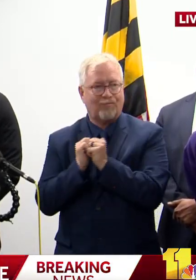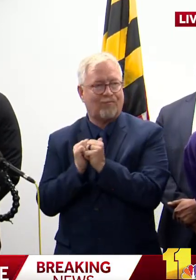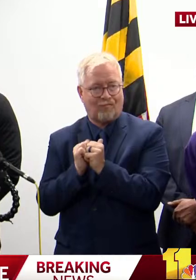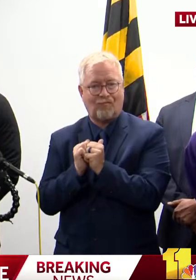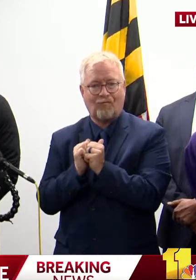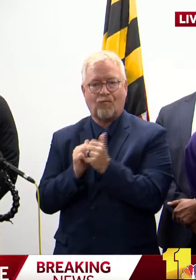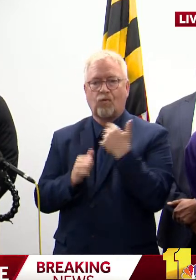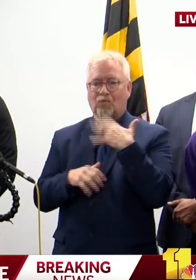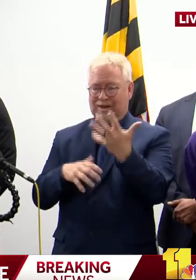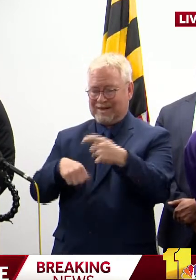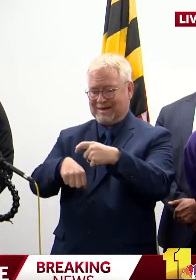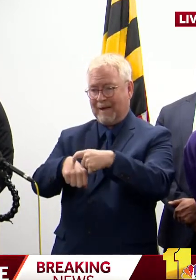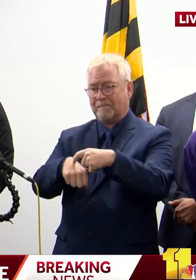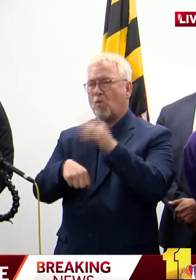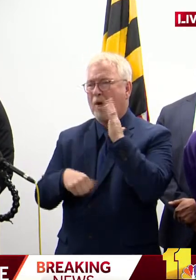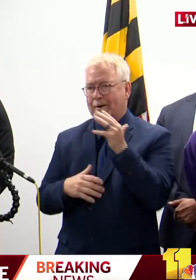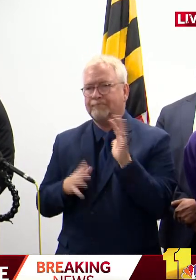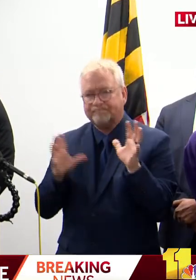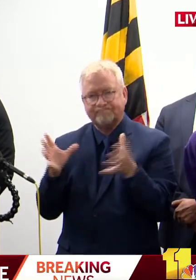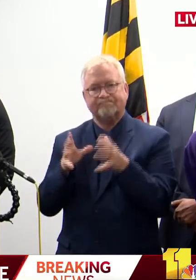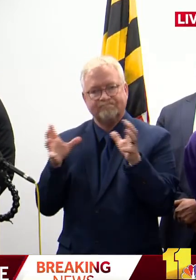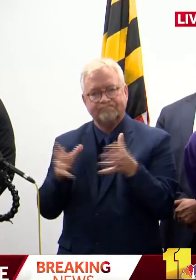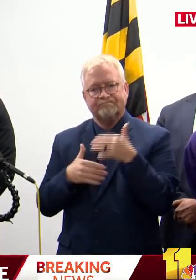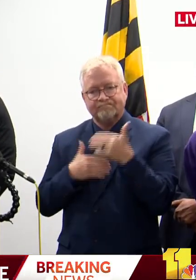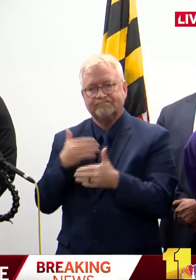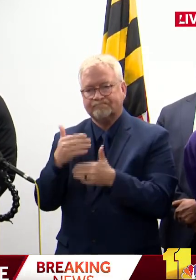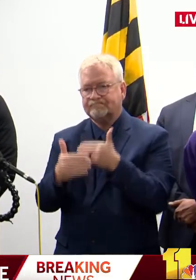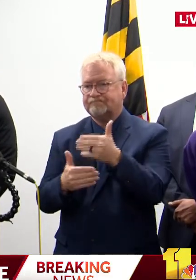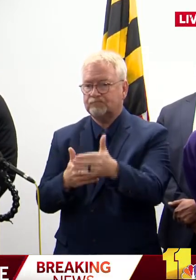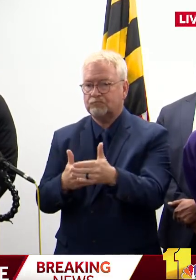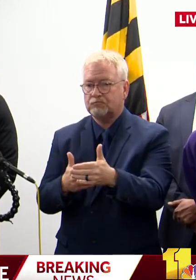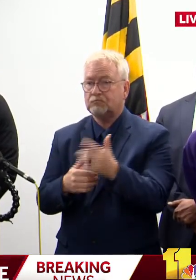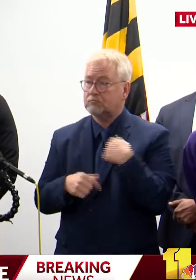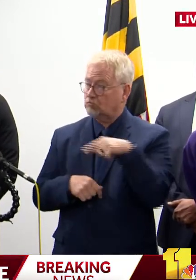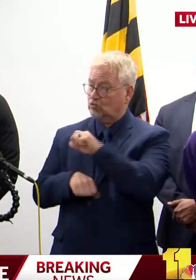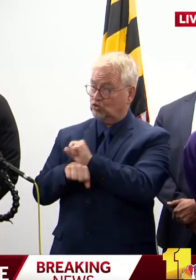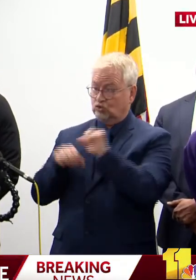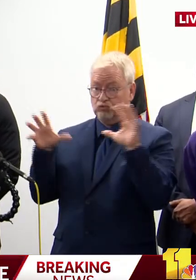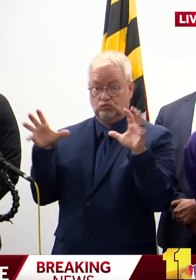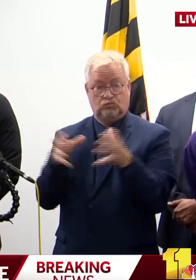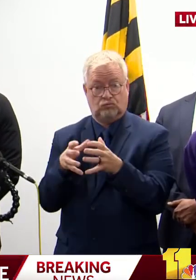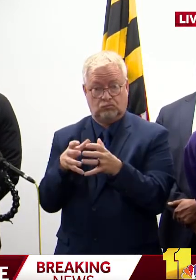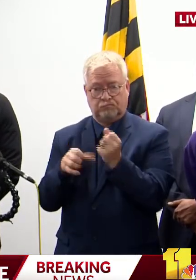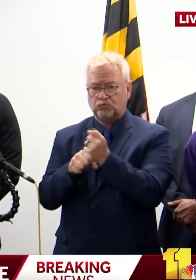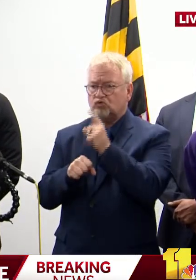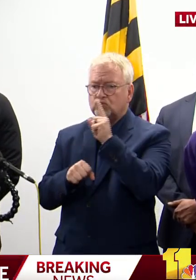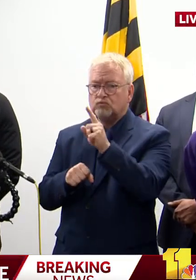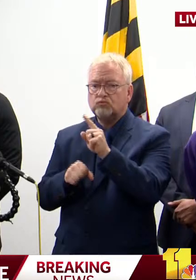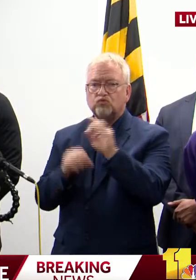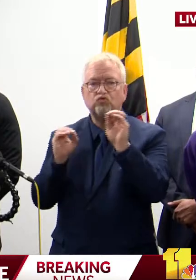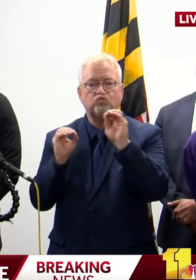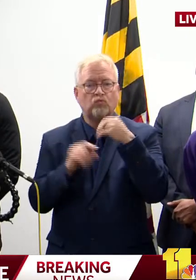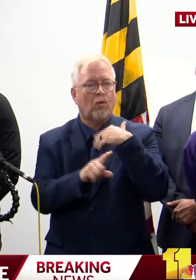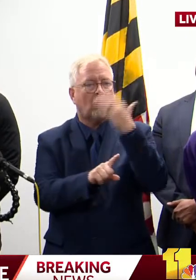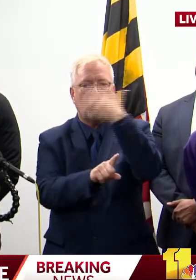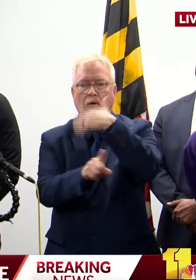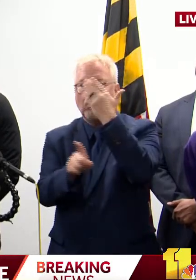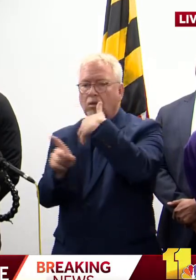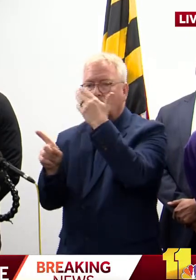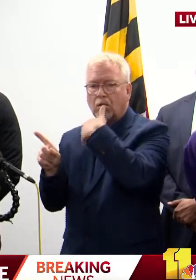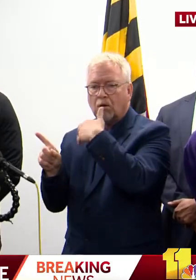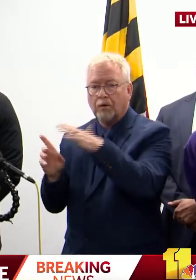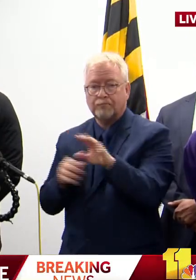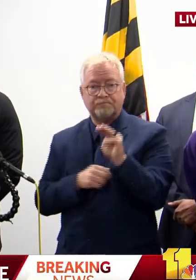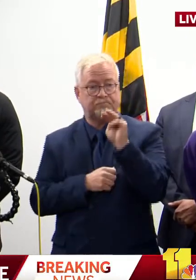time, but we are going to make sure that we are going to leave no one behind. We are going to take care of our